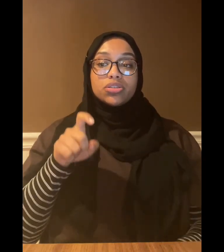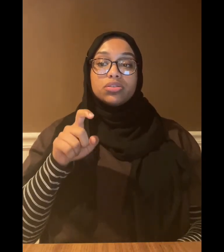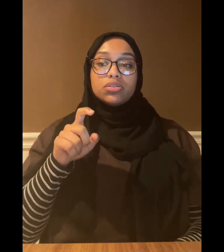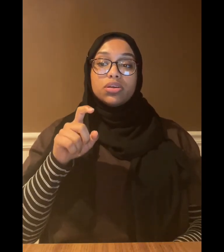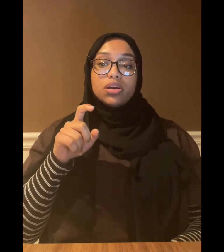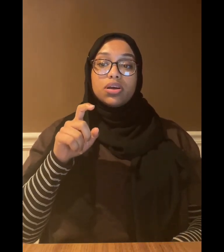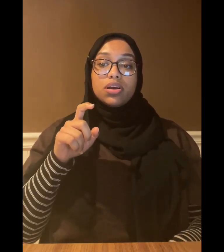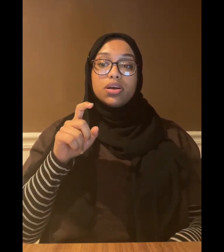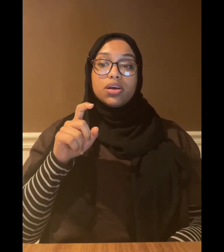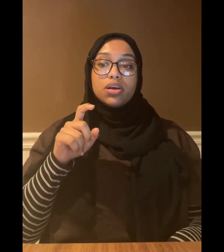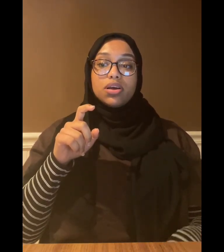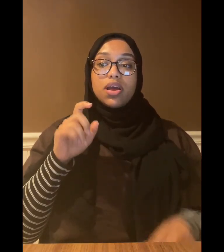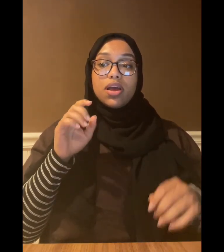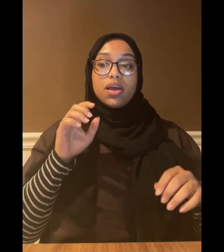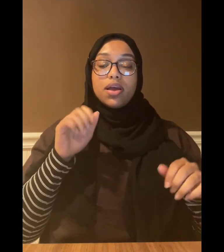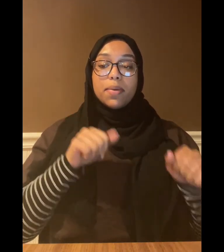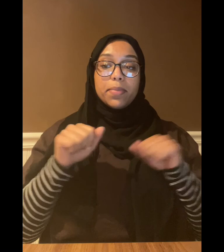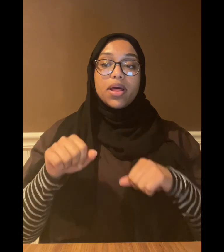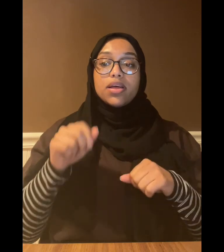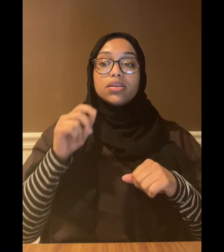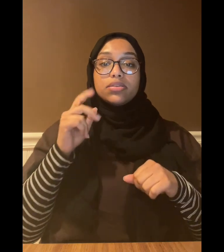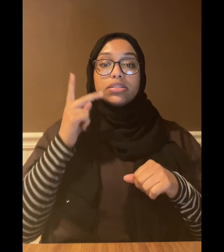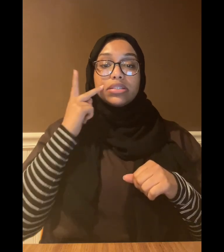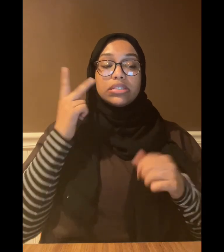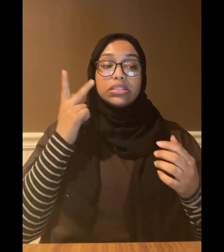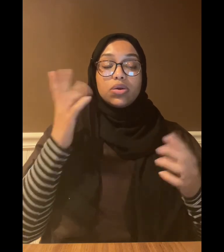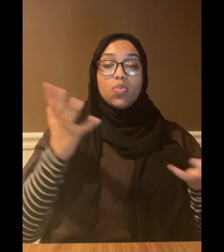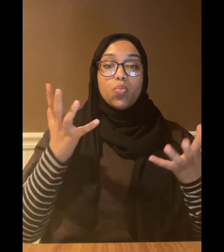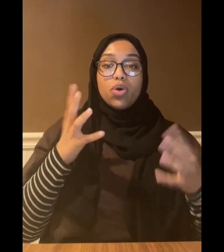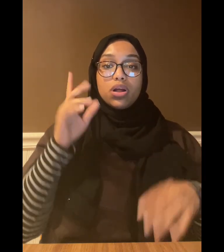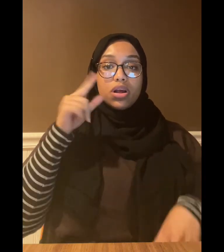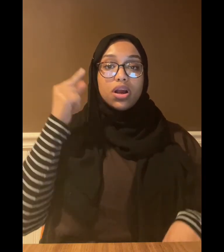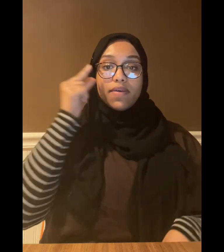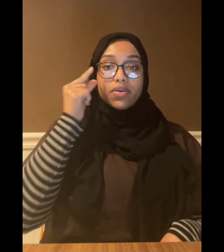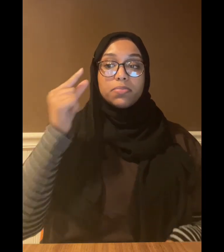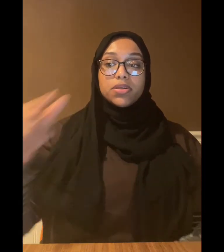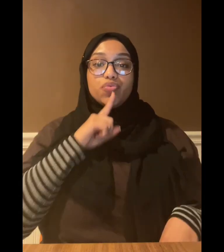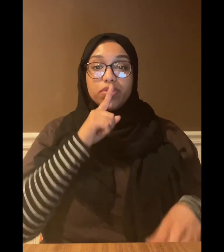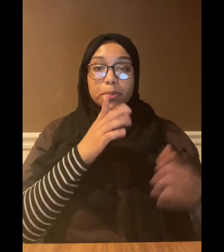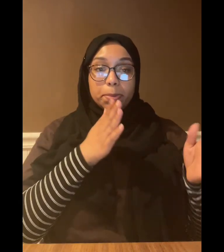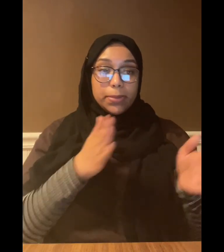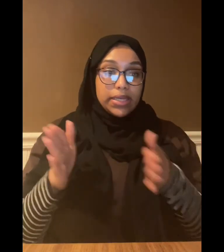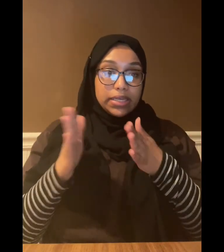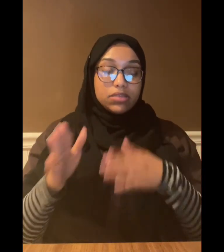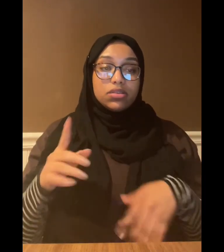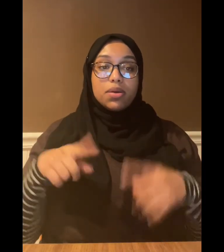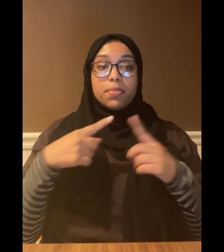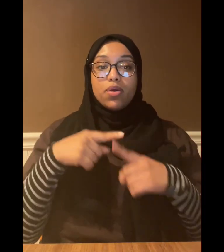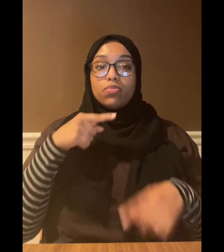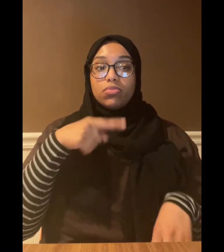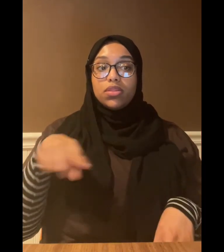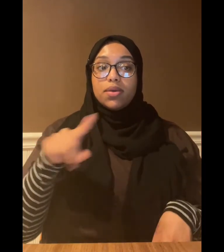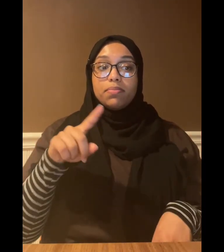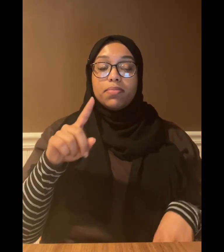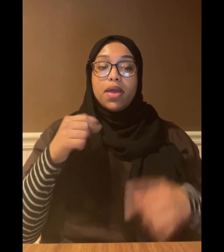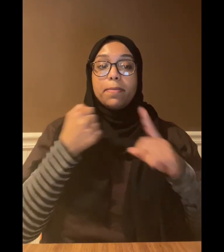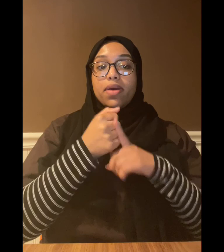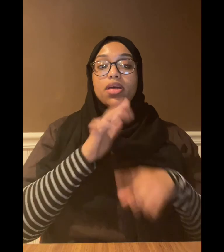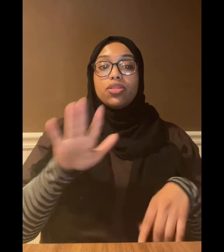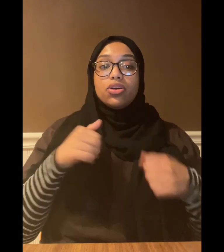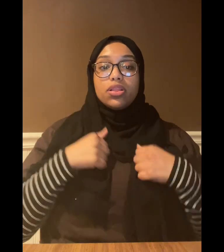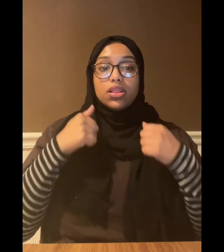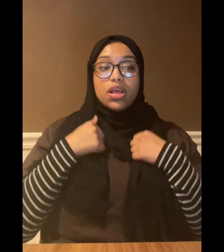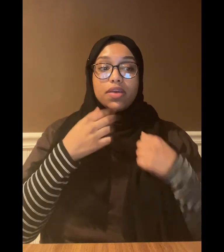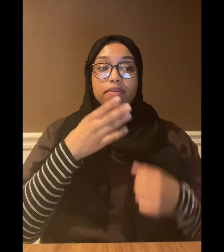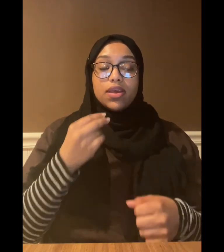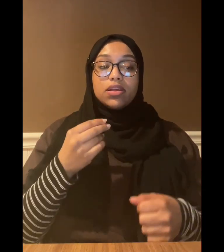American should get to see what their government is plotting to do about them to impact their lives. And more